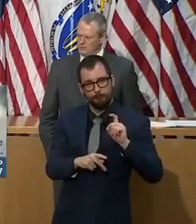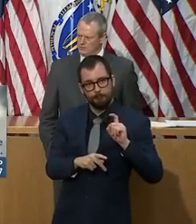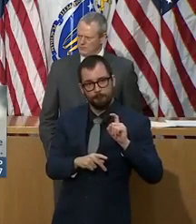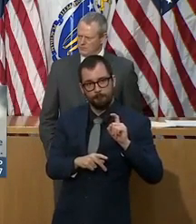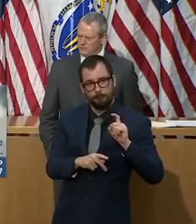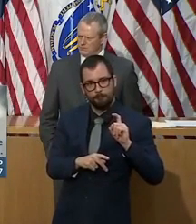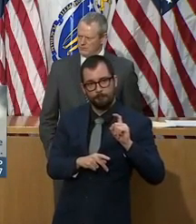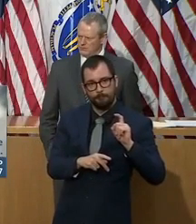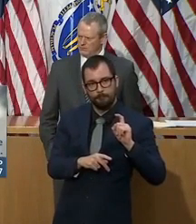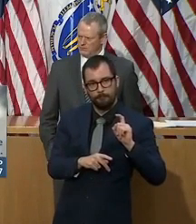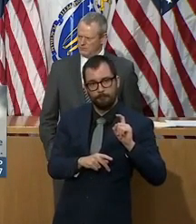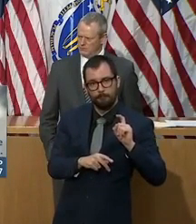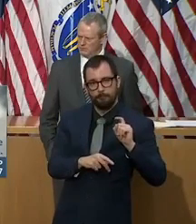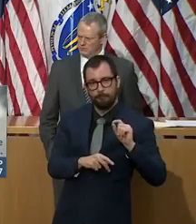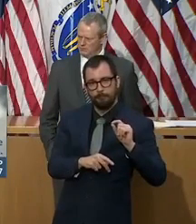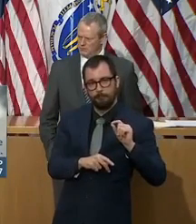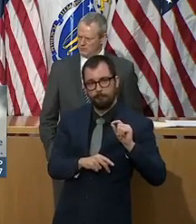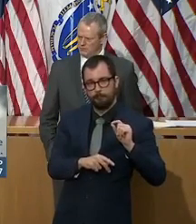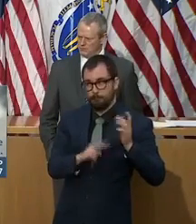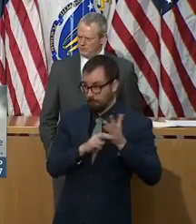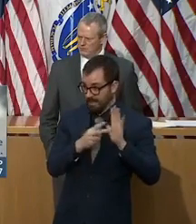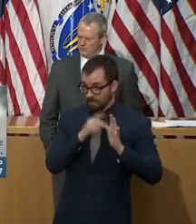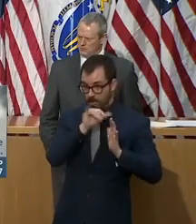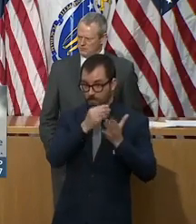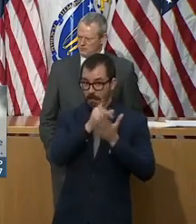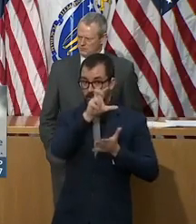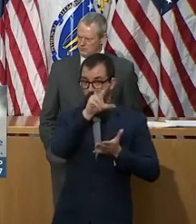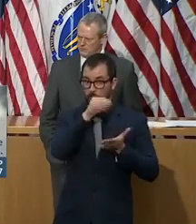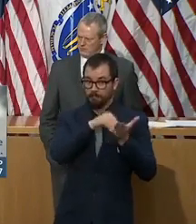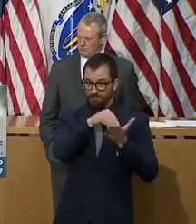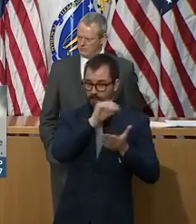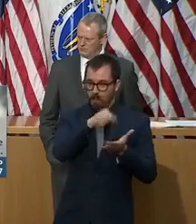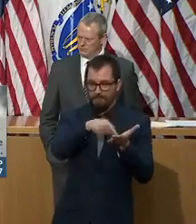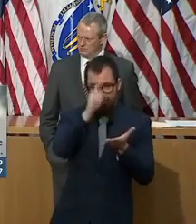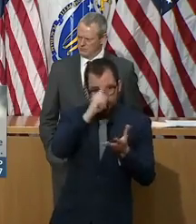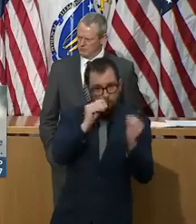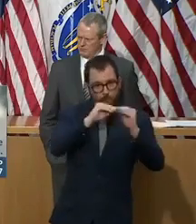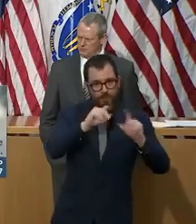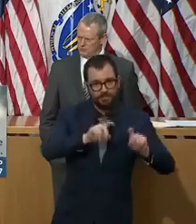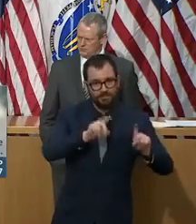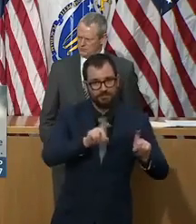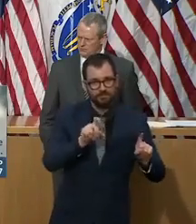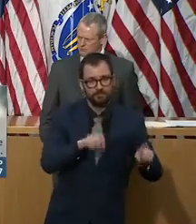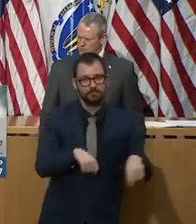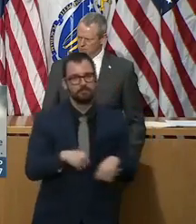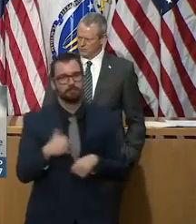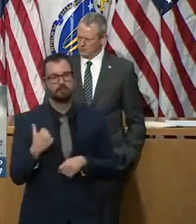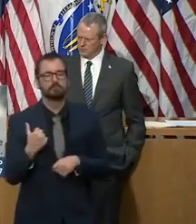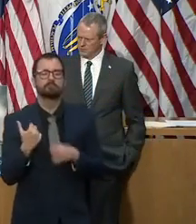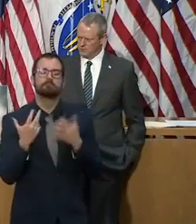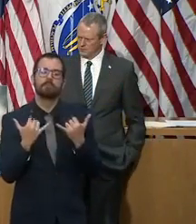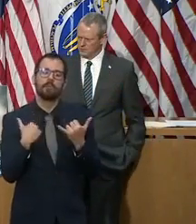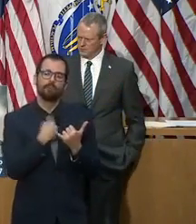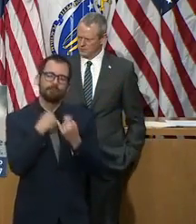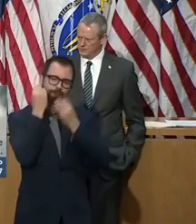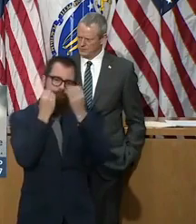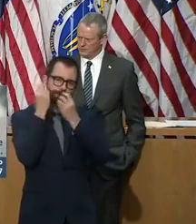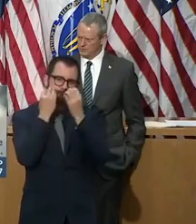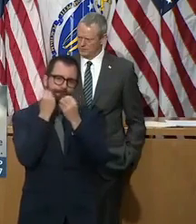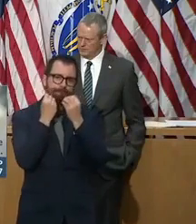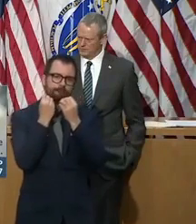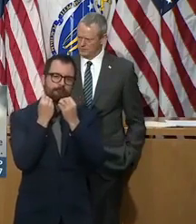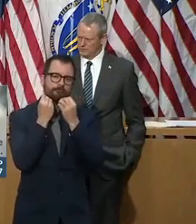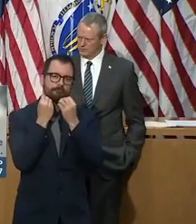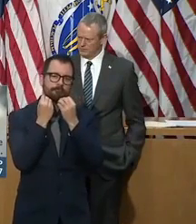the. We're obviously examining what we would need to do to allow for the test kits to go back